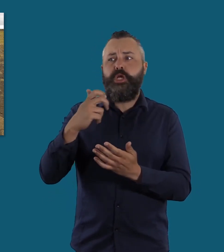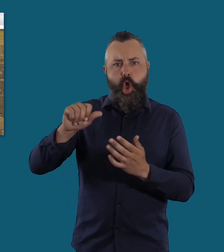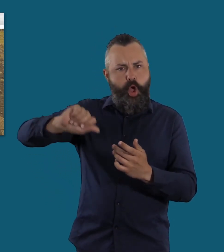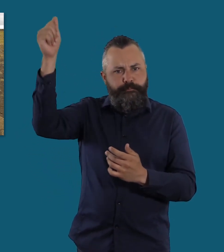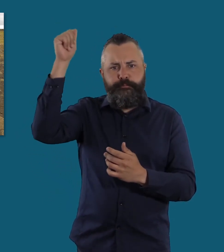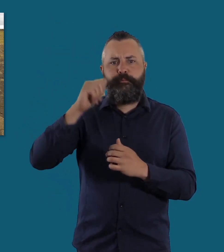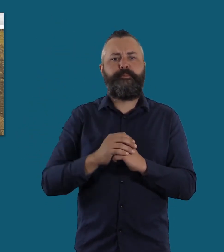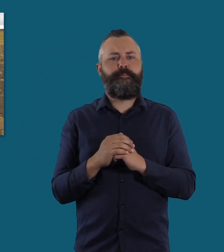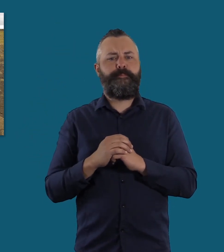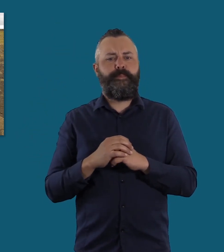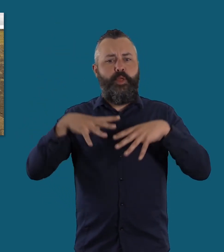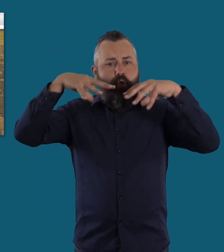Turn off electricity and water.